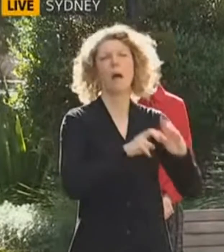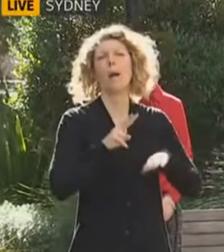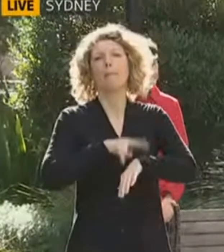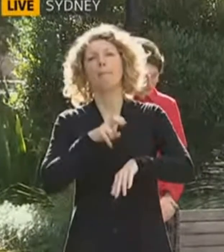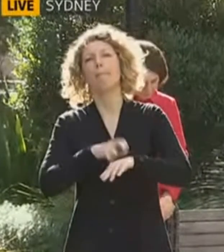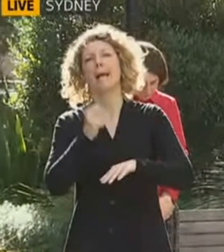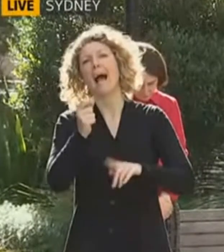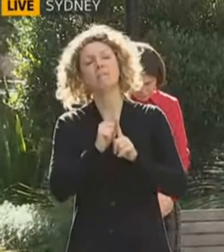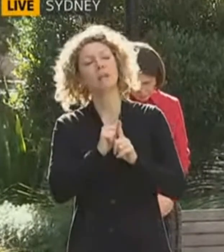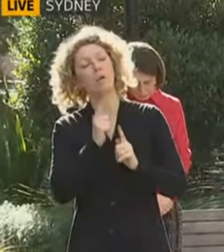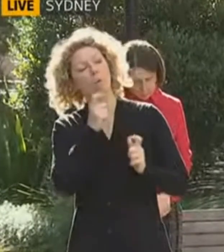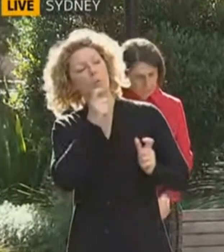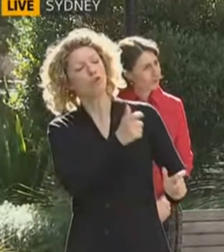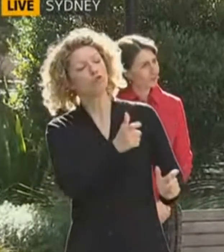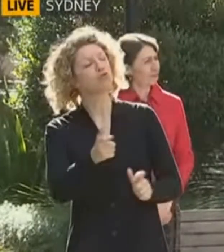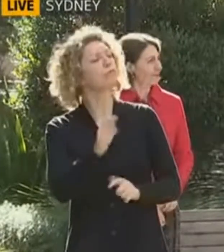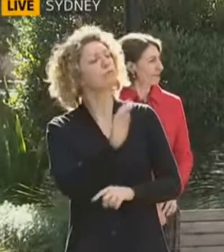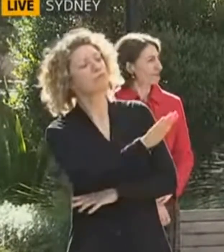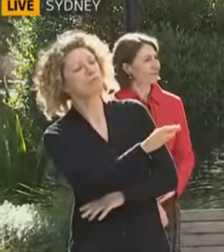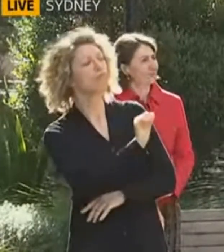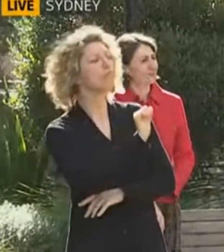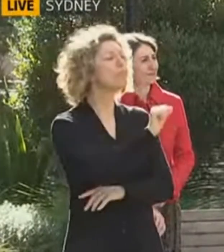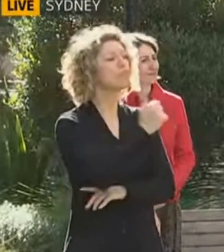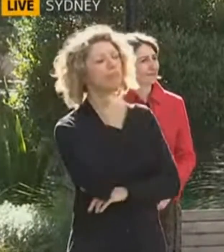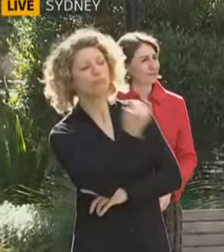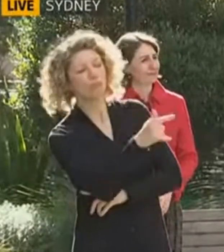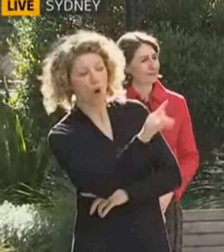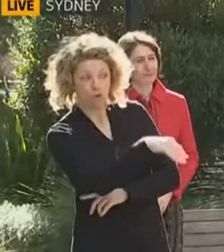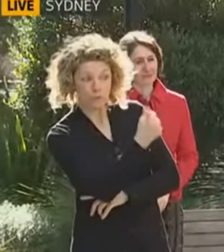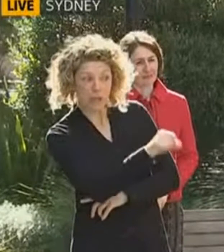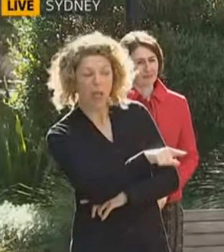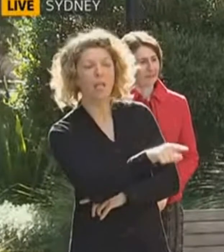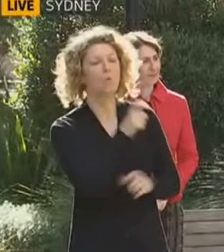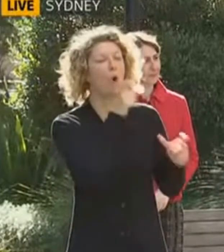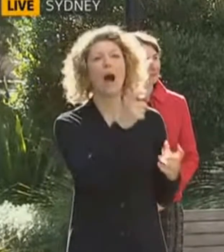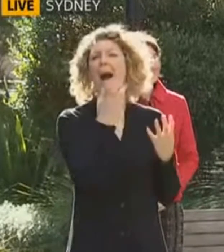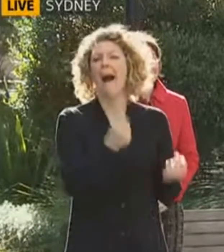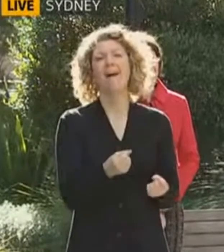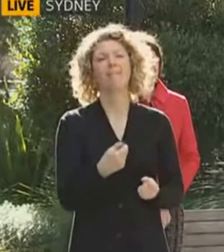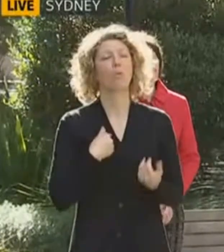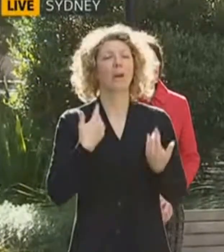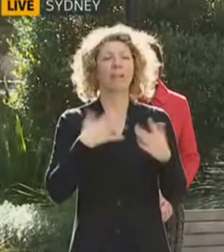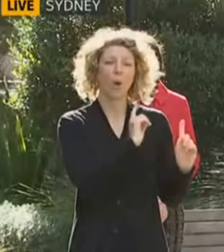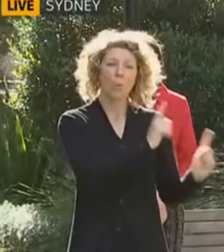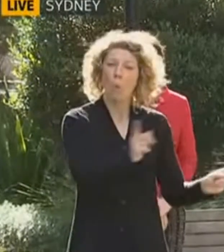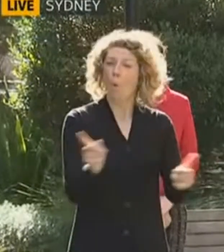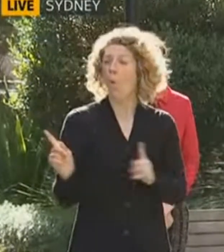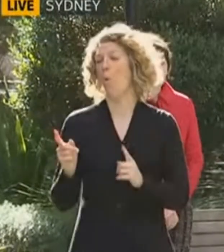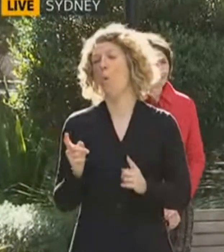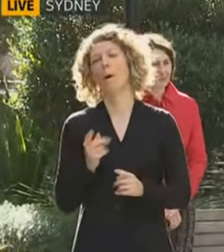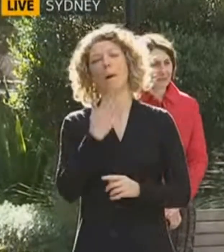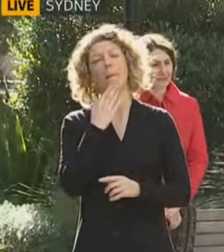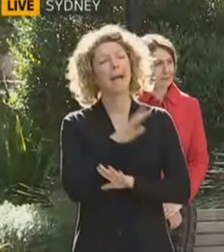we will continue to do that. We really want people to take this seriously. We have been giving warnings to the public around not going